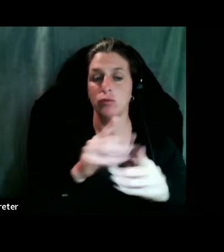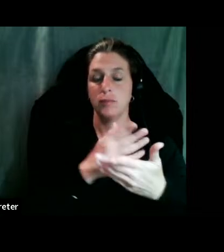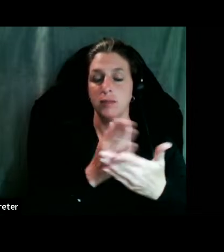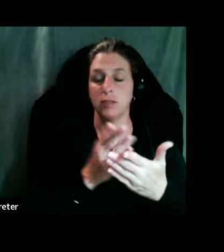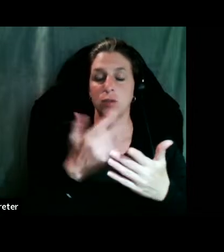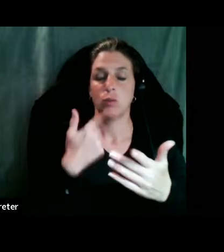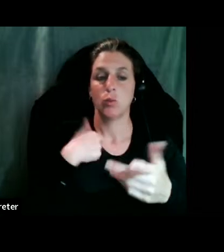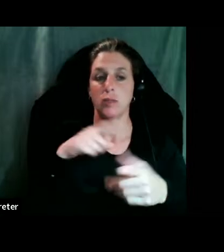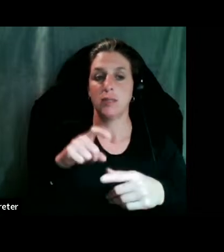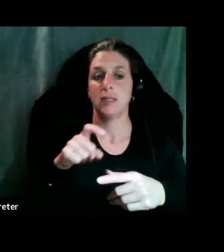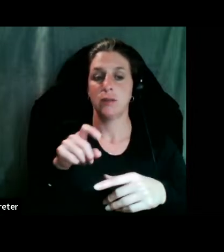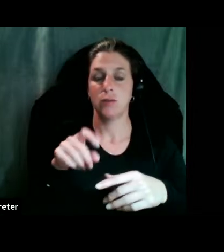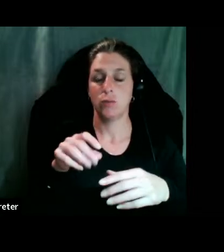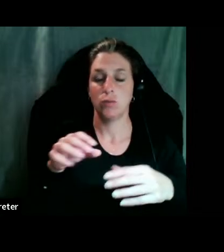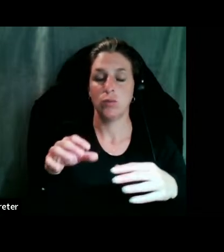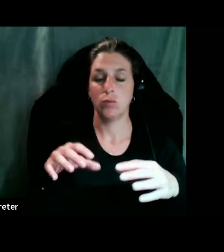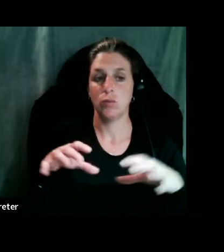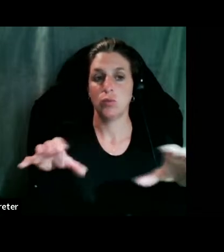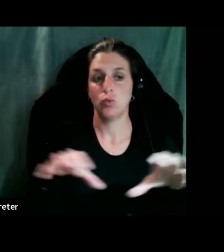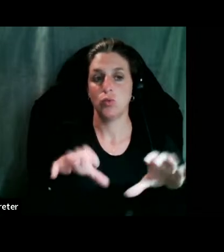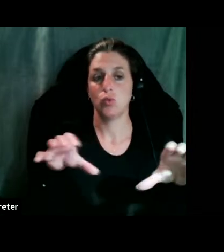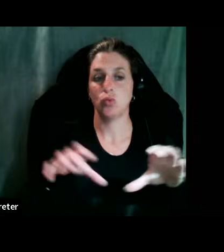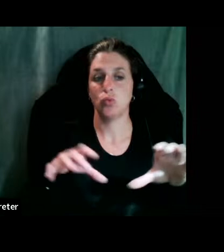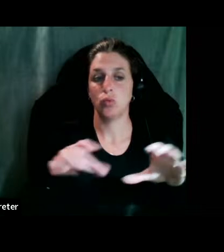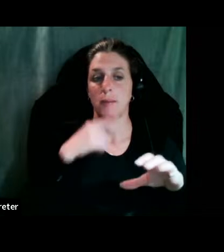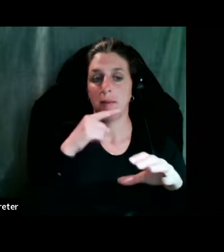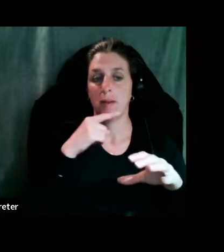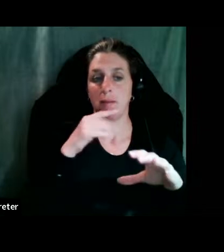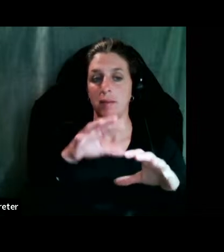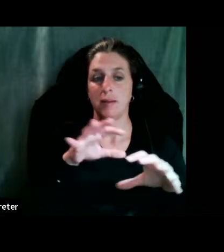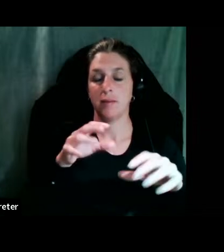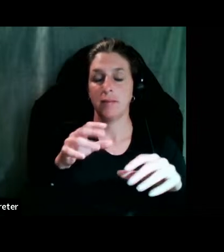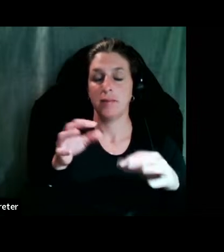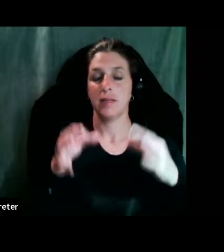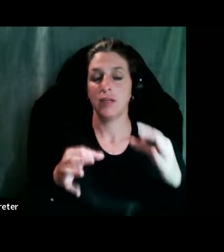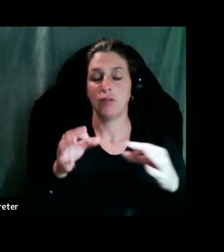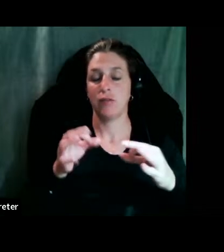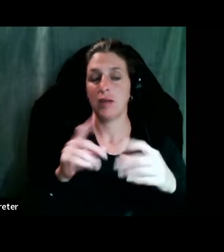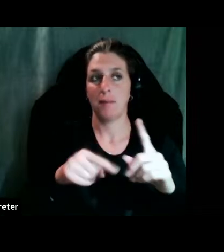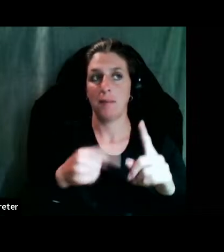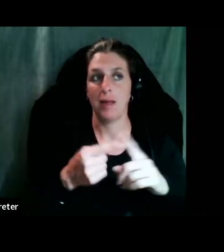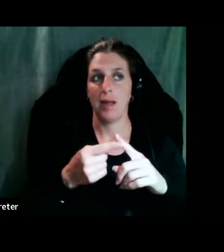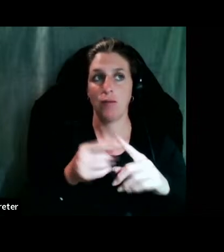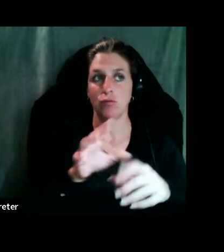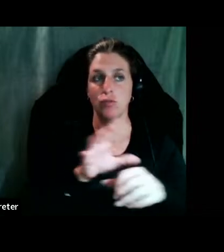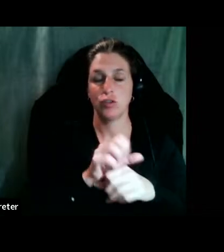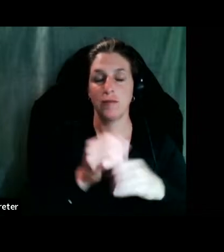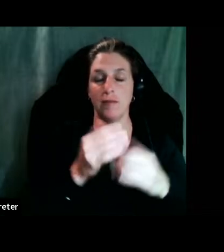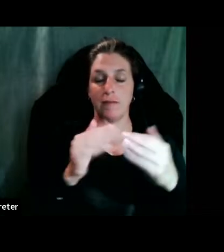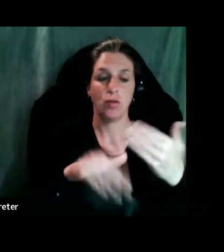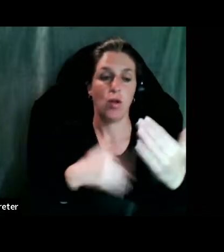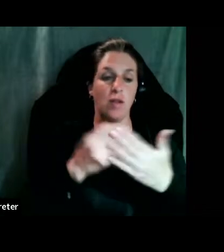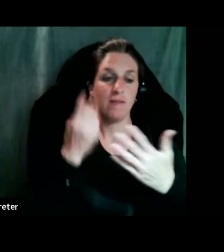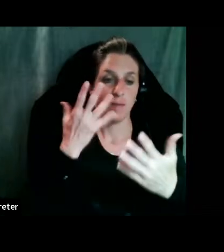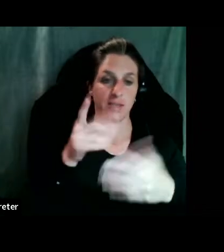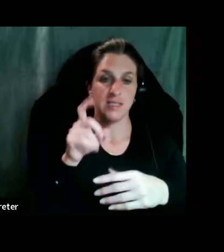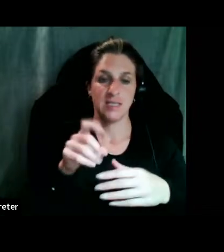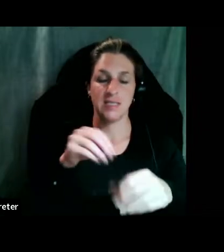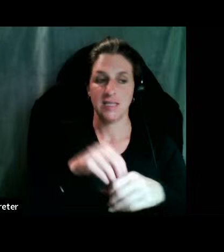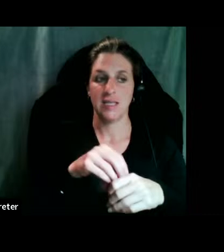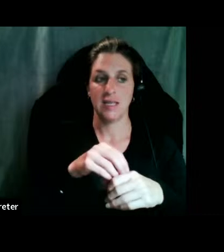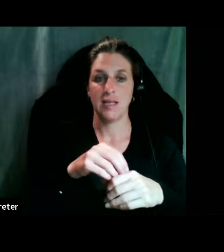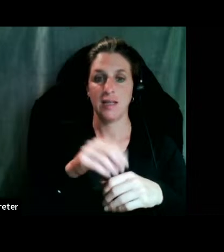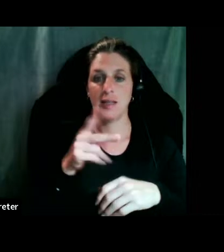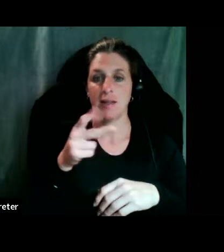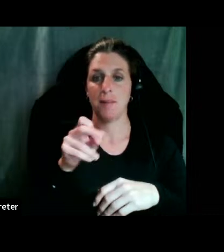we need to hold a public hearing around our reserve levels. All the information that is needed is in the packet. We have an